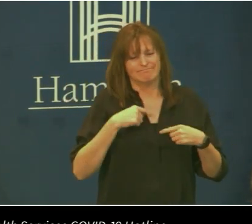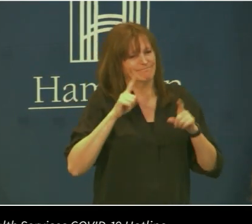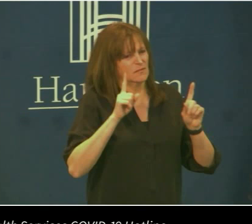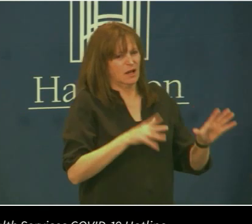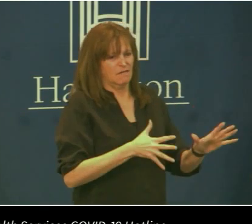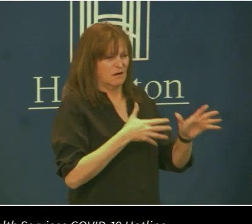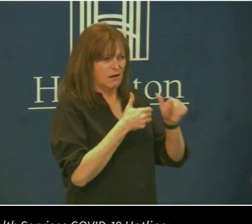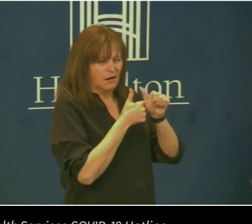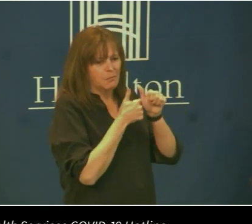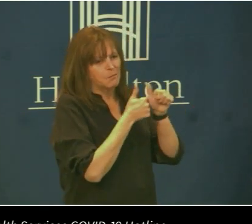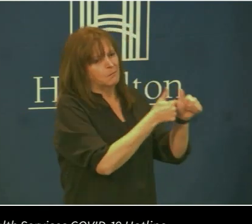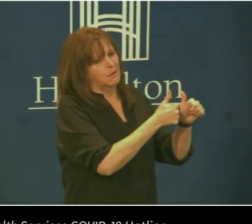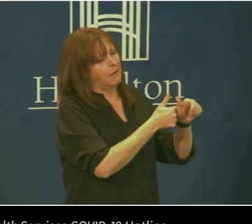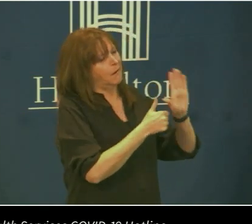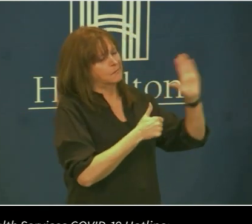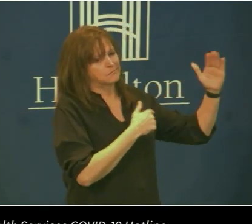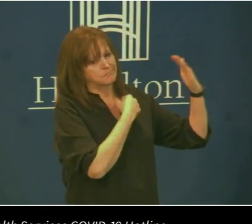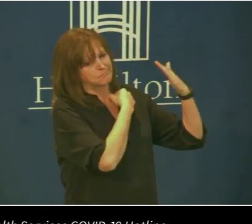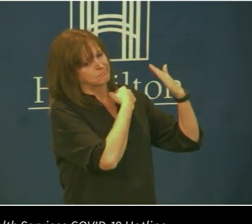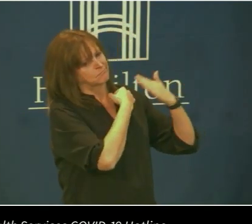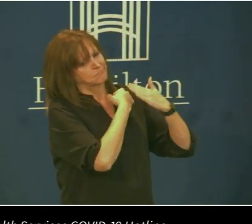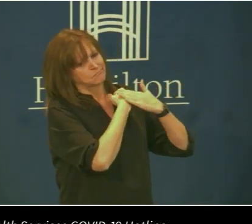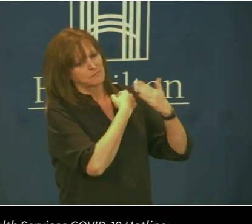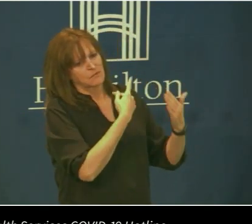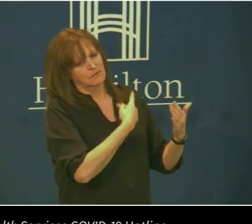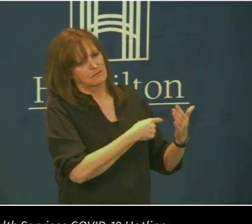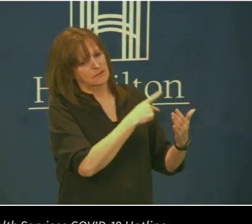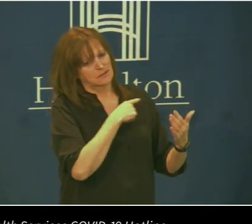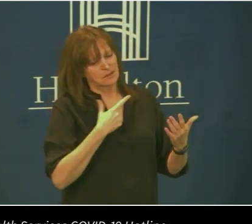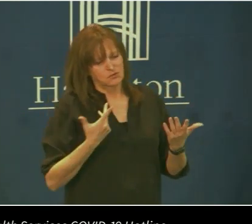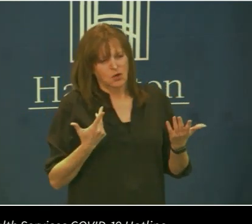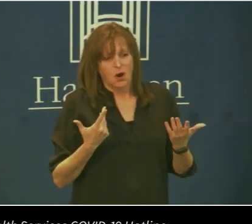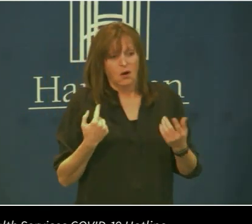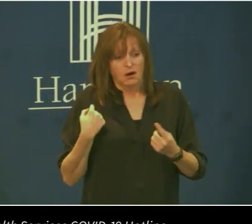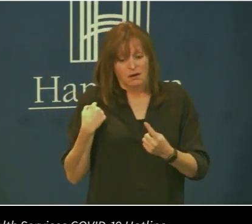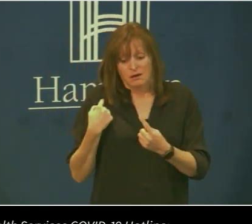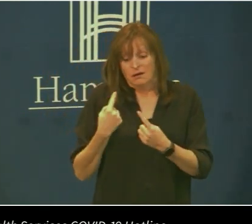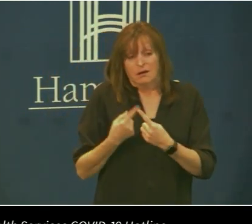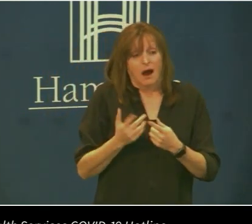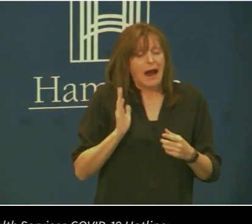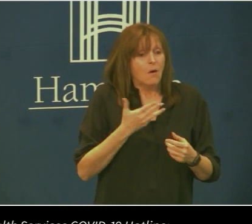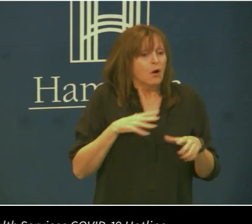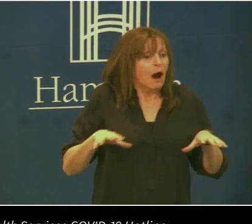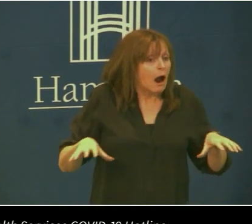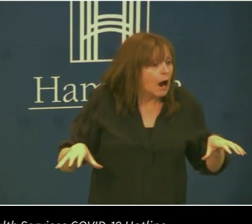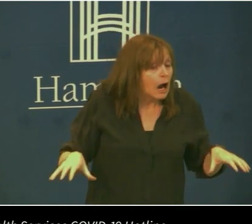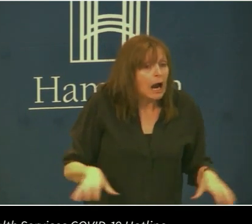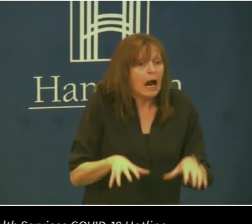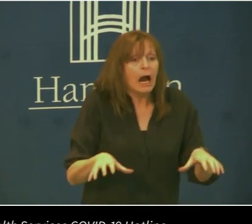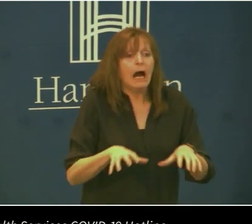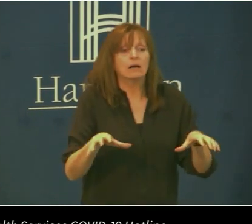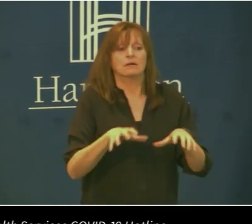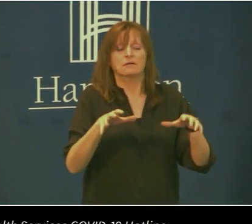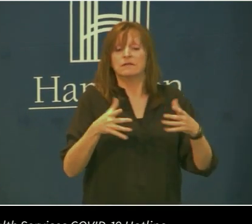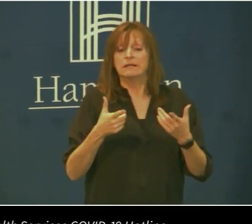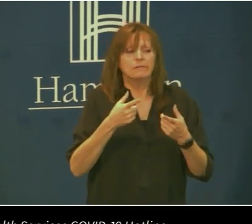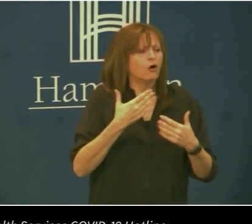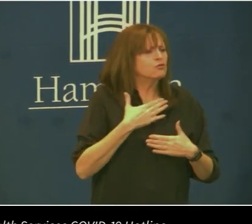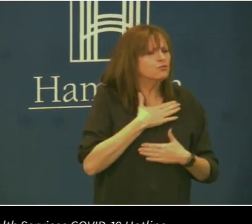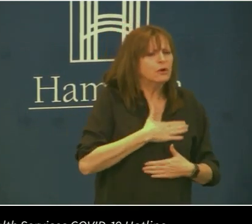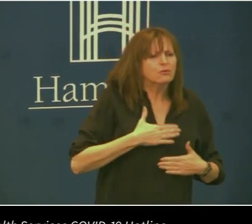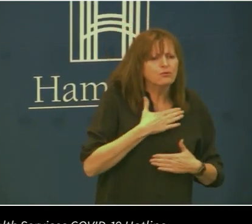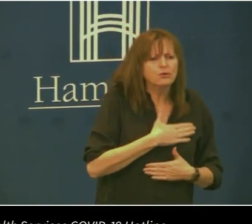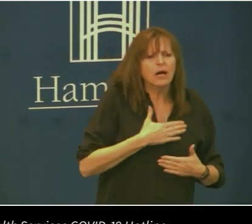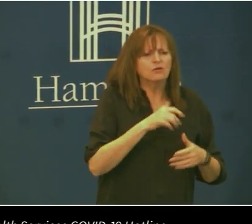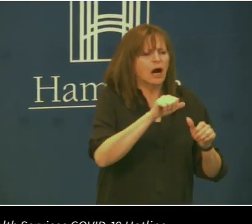well. Much of our activity is tied, particularly around recreation and other activities, to